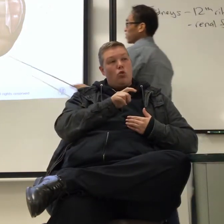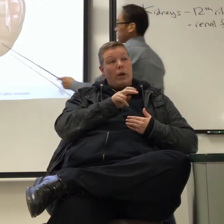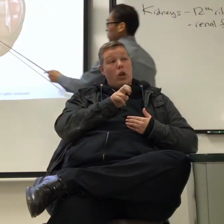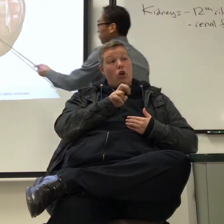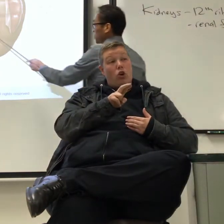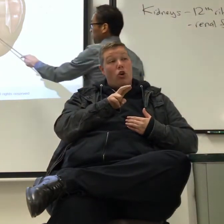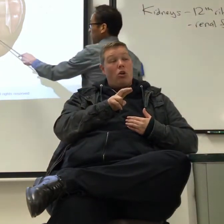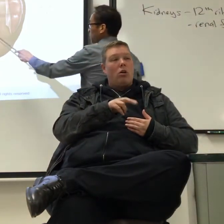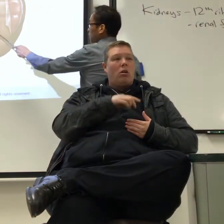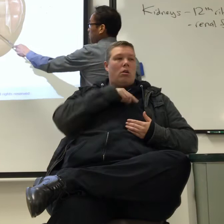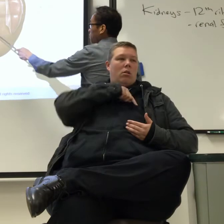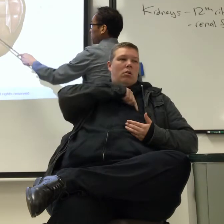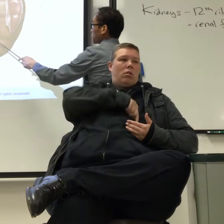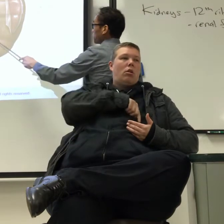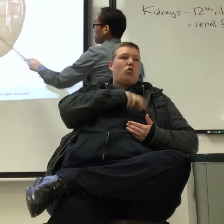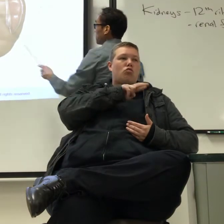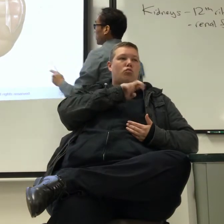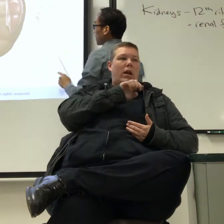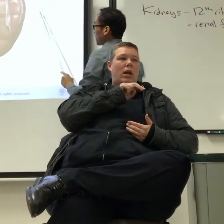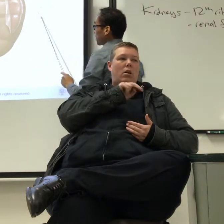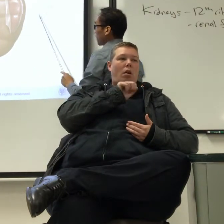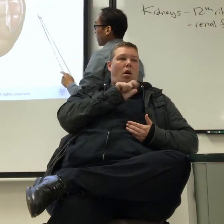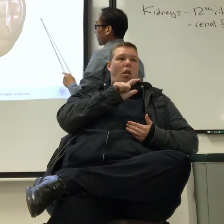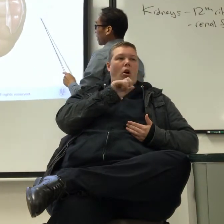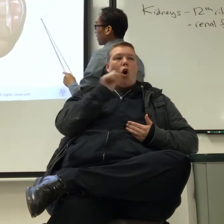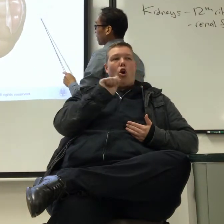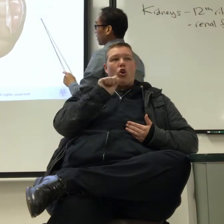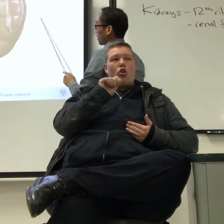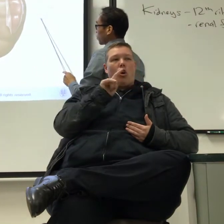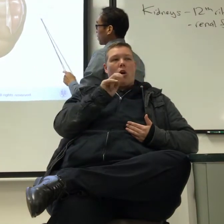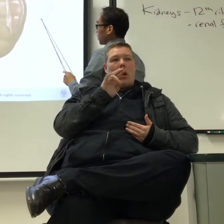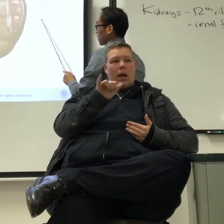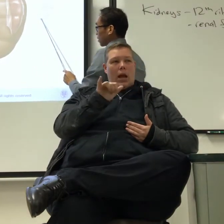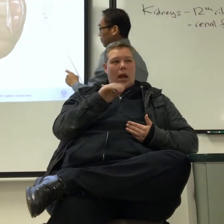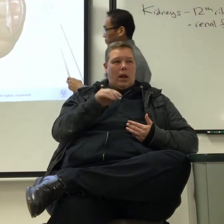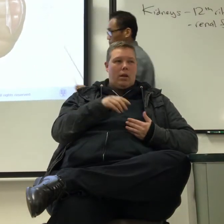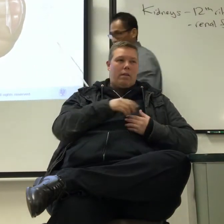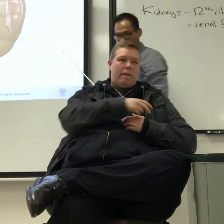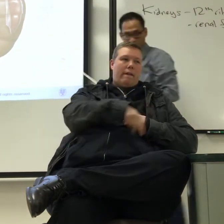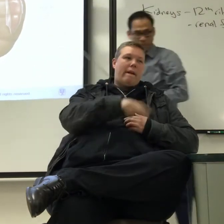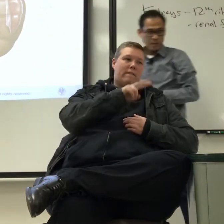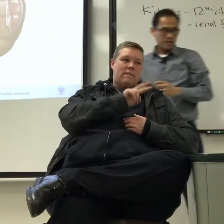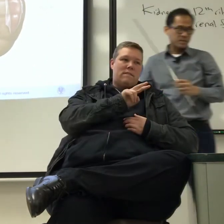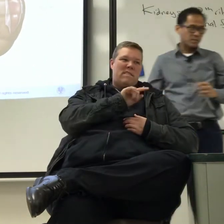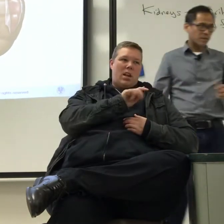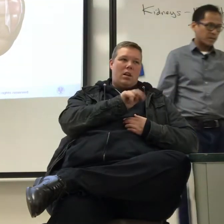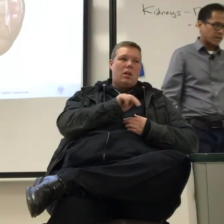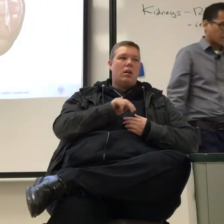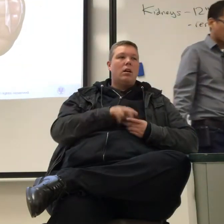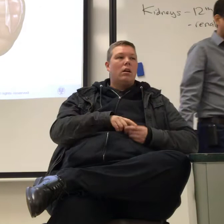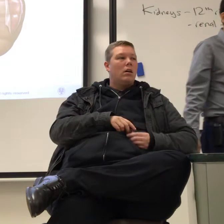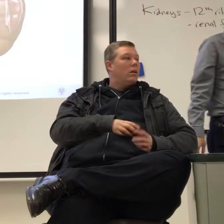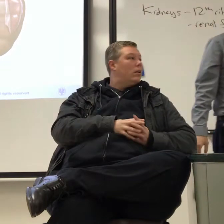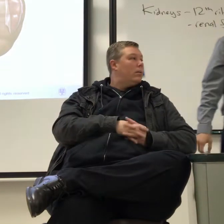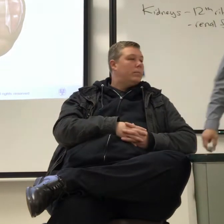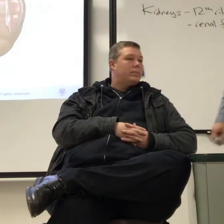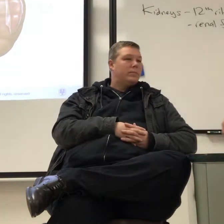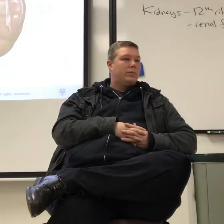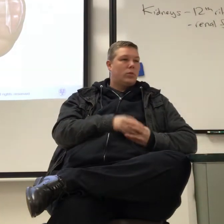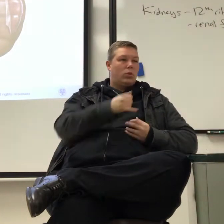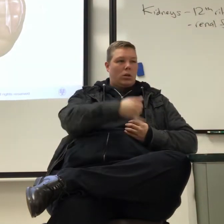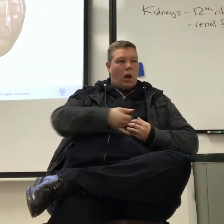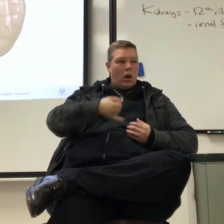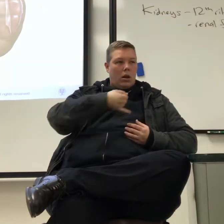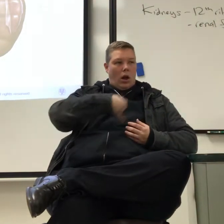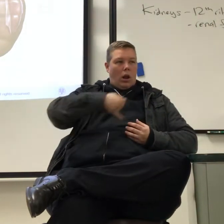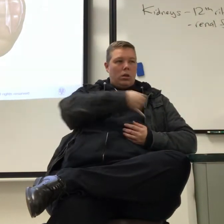So these three structures are the structures you should be able to identify in the renal hilum. This is what the kidney will look like when